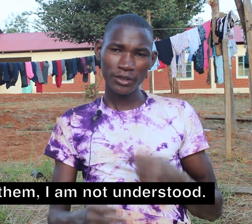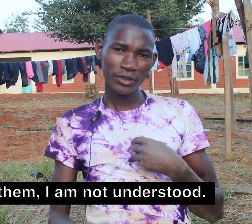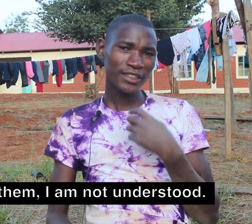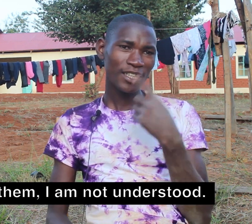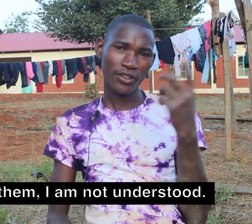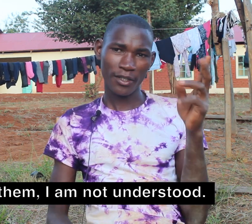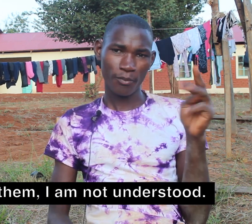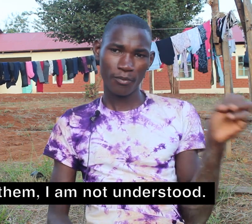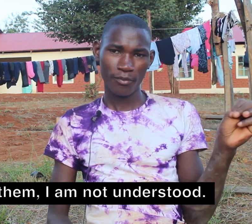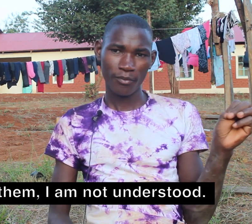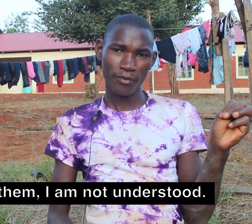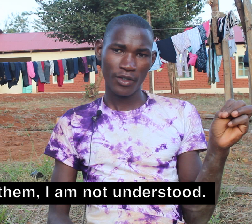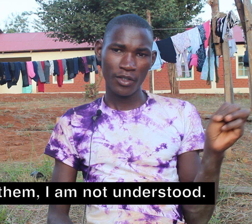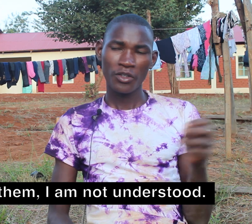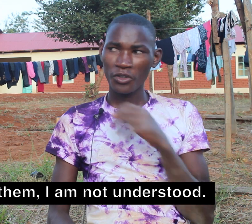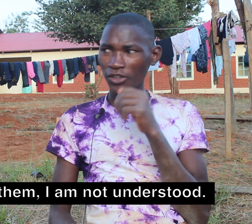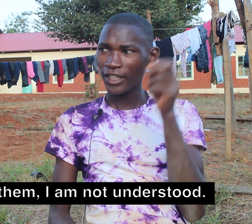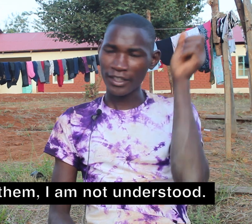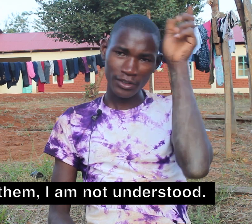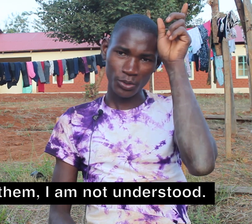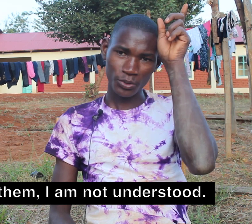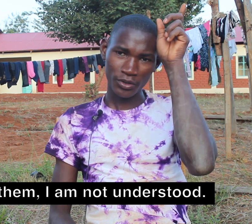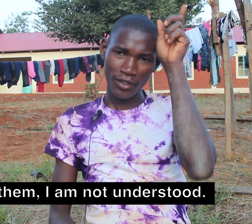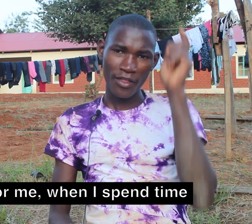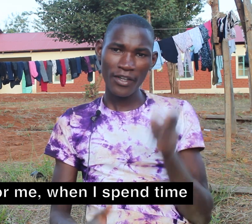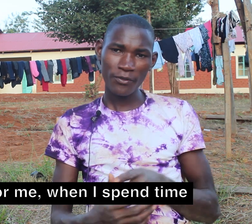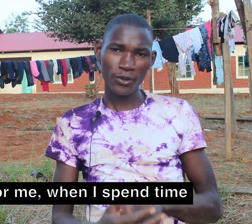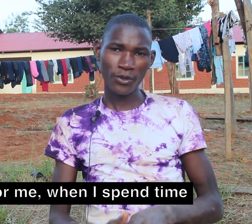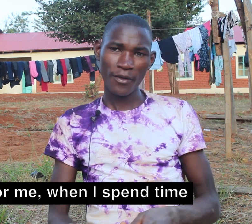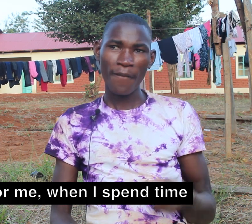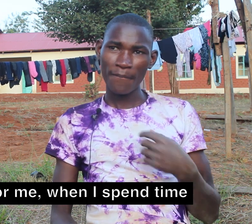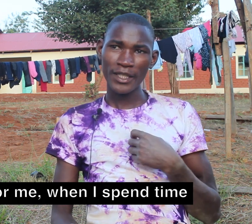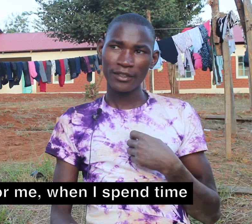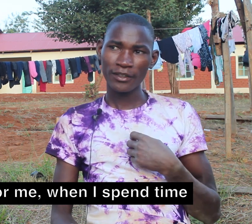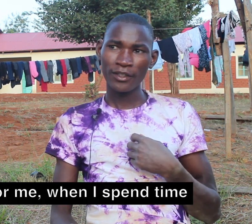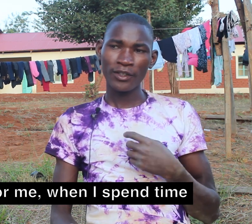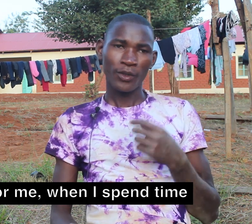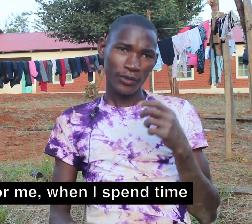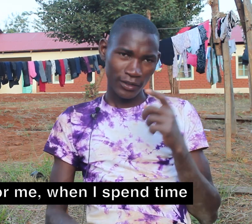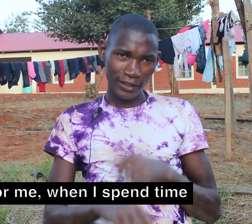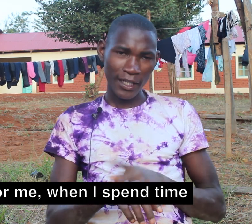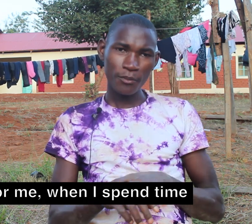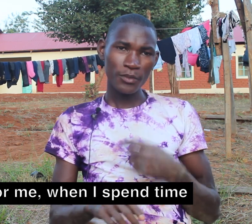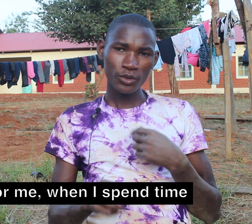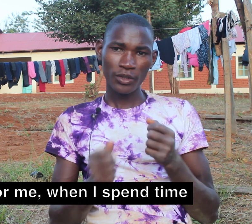me tell them, not understood. Therefore, me, time me